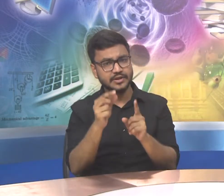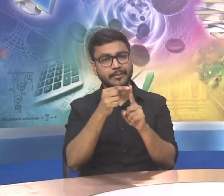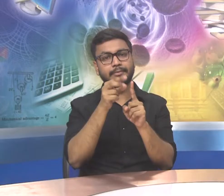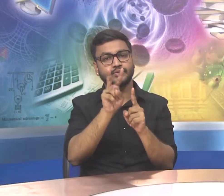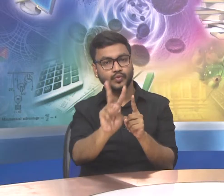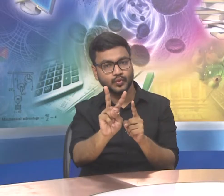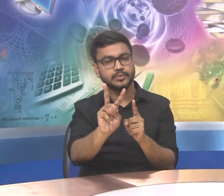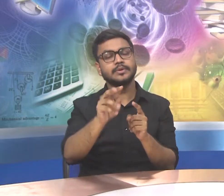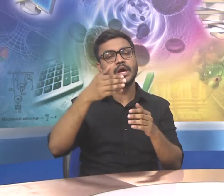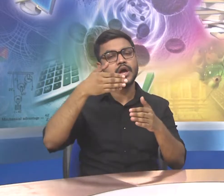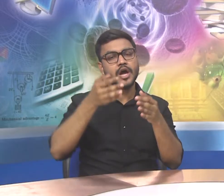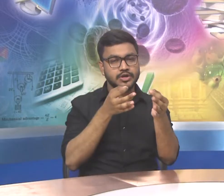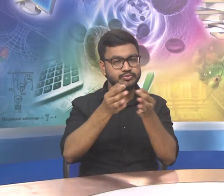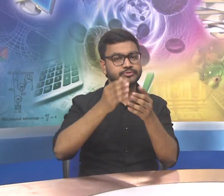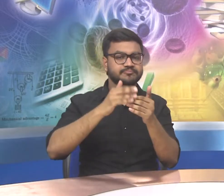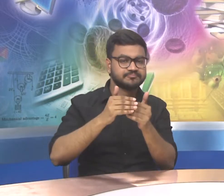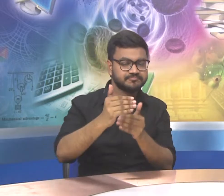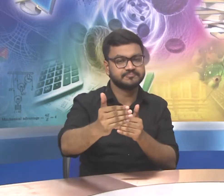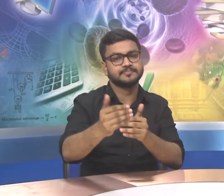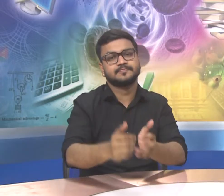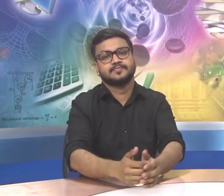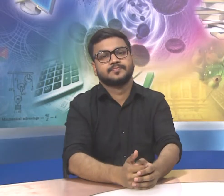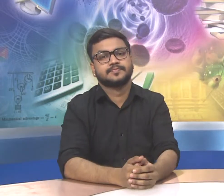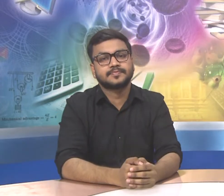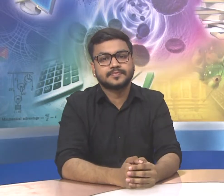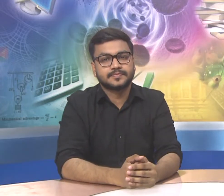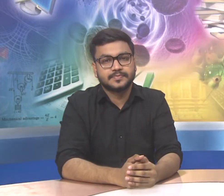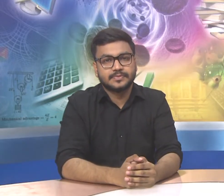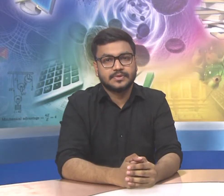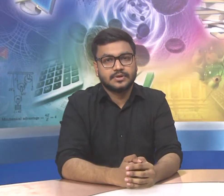We have learned part 1, now we will look part 2.